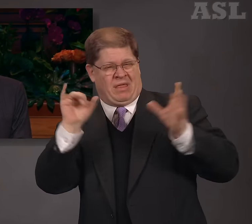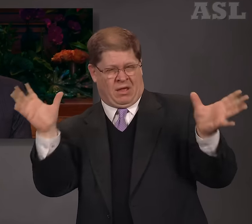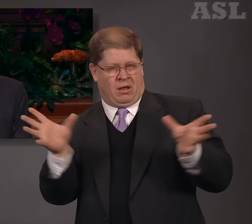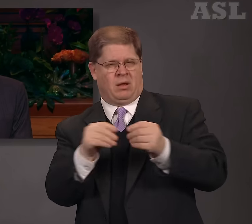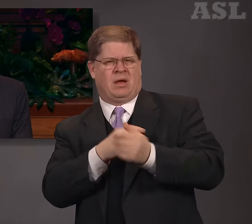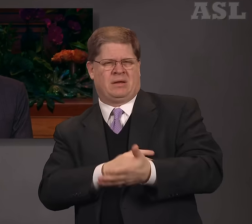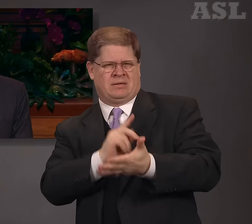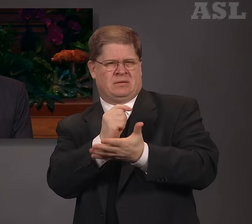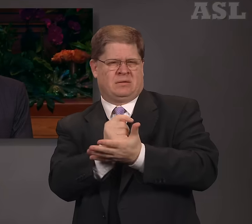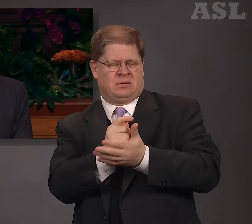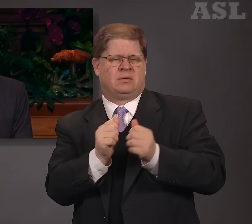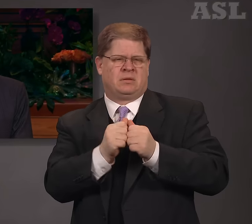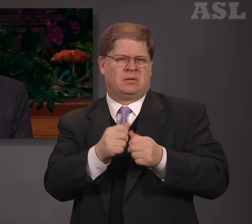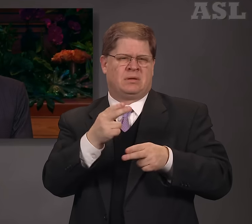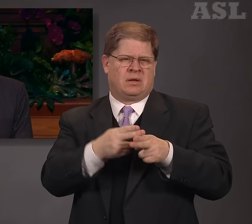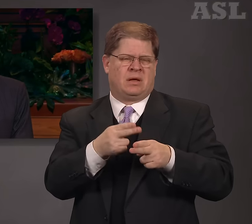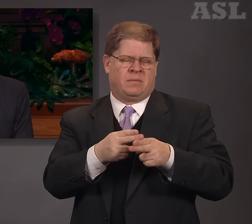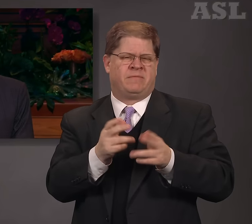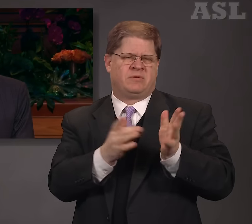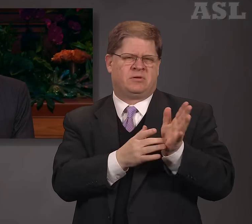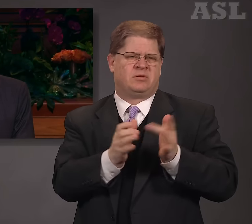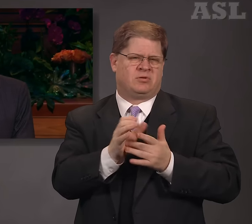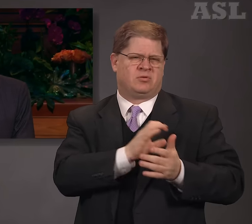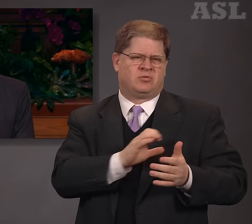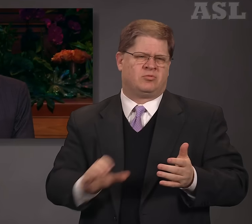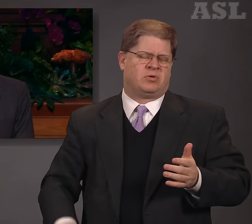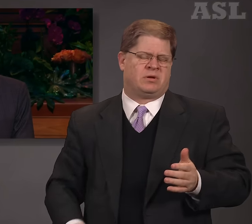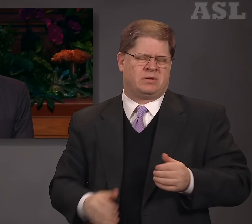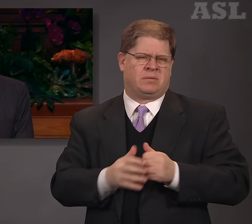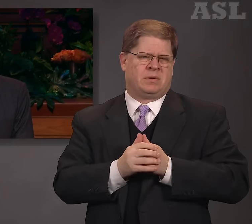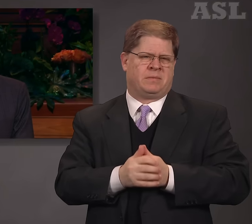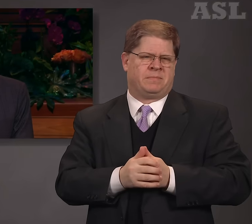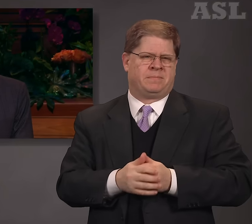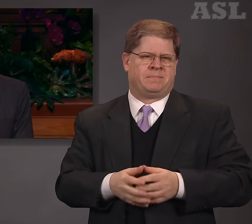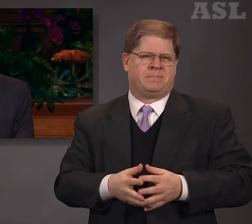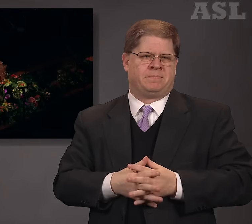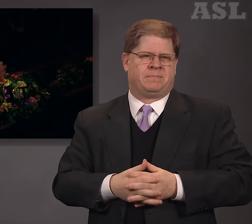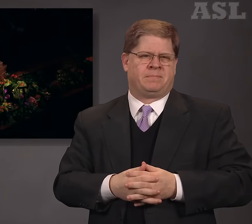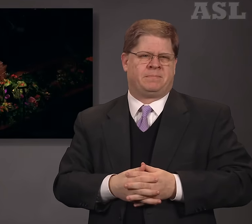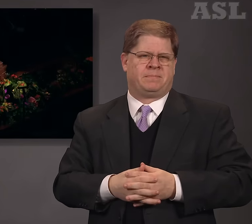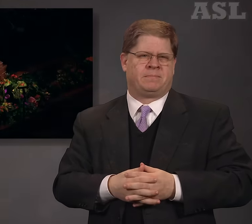which I testify. In the name of Jesus Christ, amen. Amen.